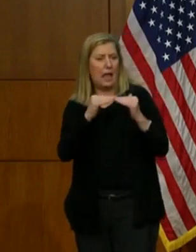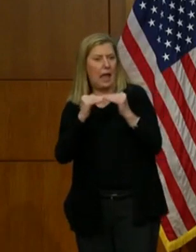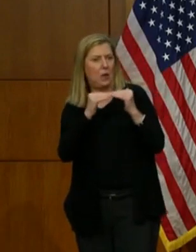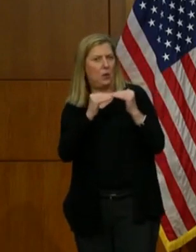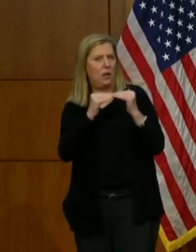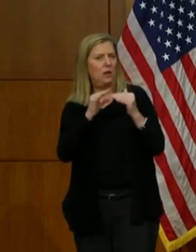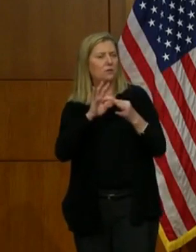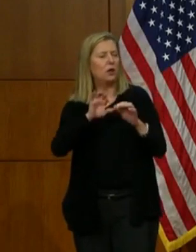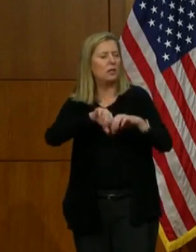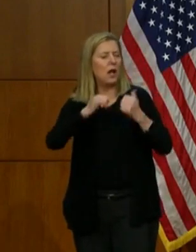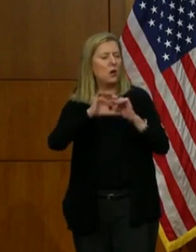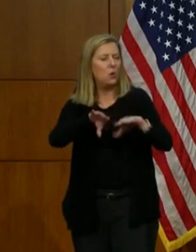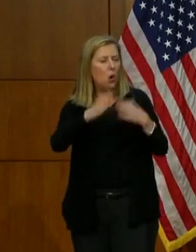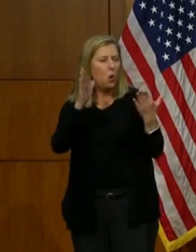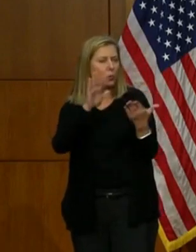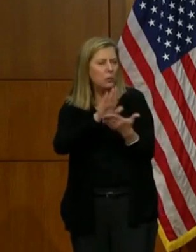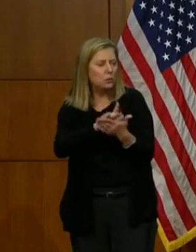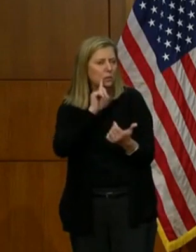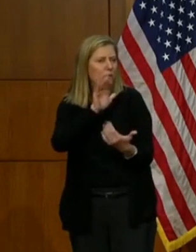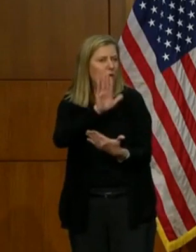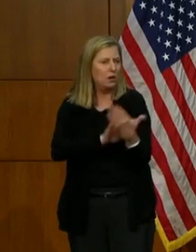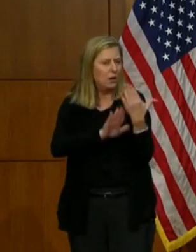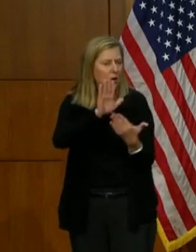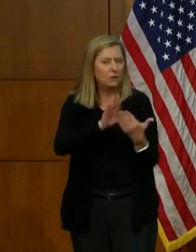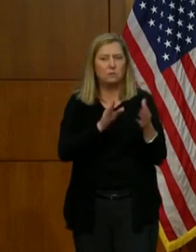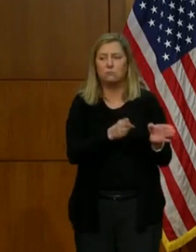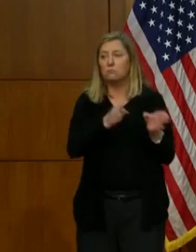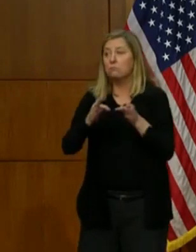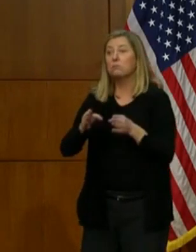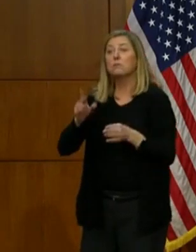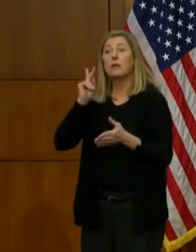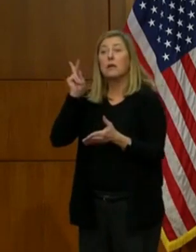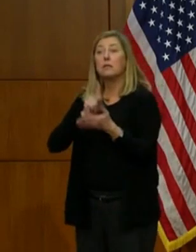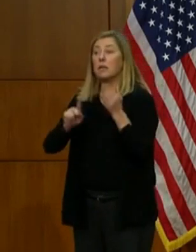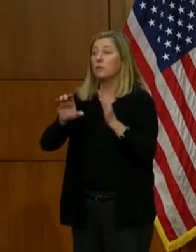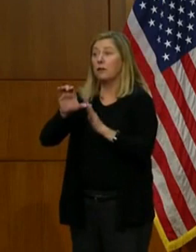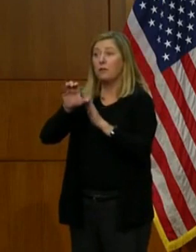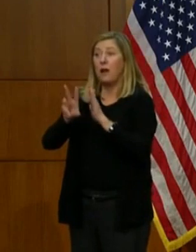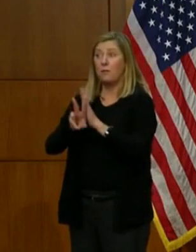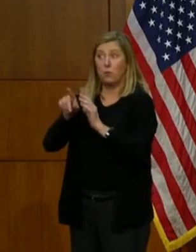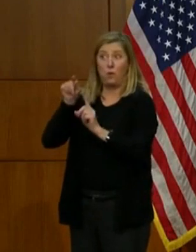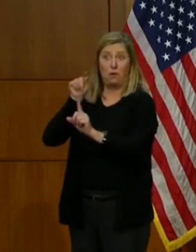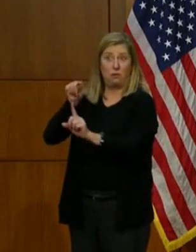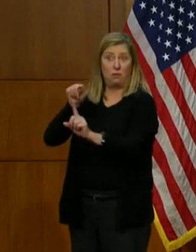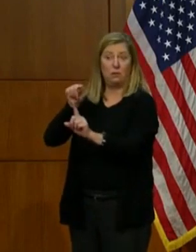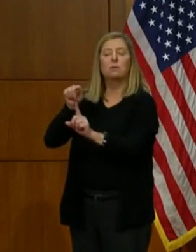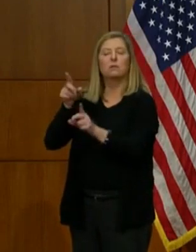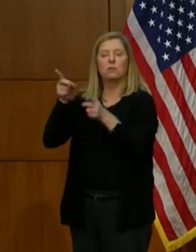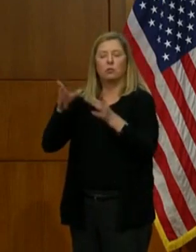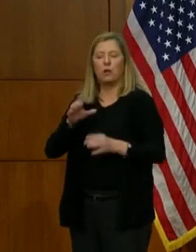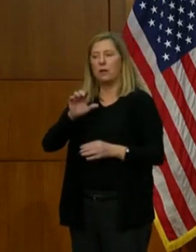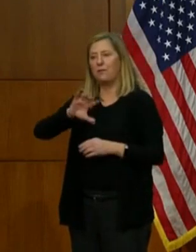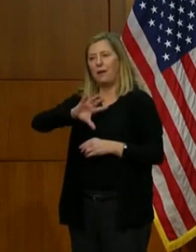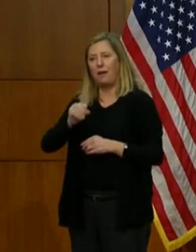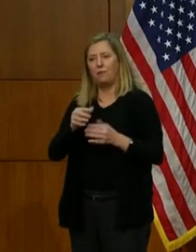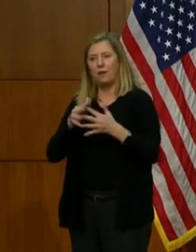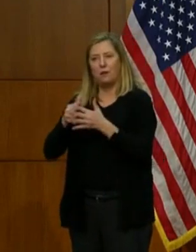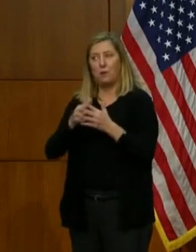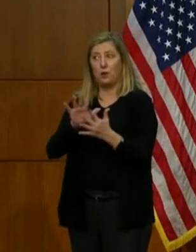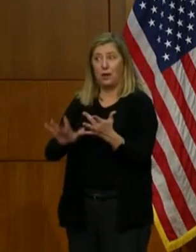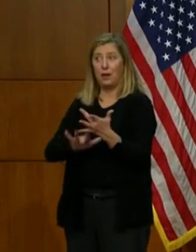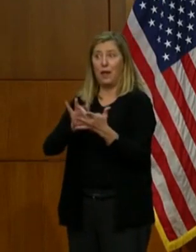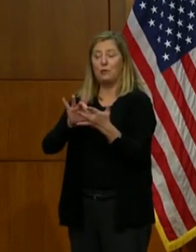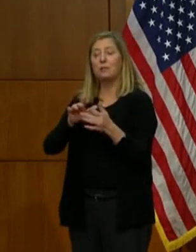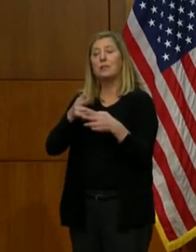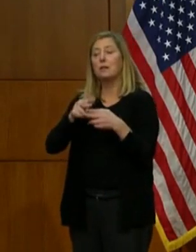to opening schools and in-person instruction. Working with the Secretary of the Commonwealth's office, in particular, the Director of African American Outreach,